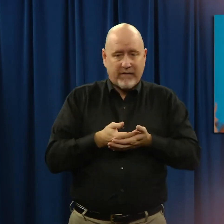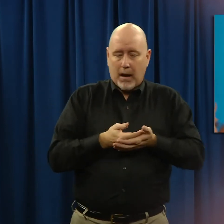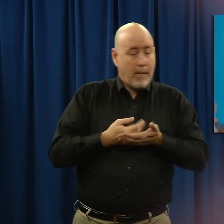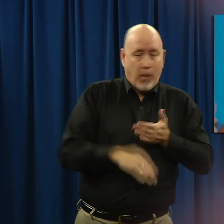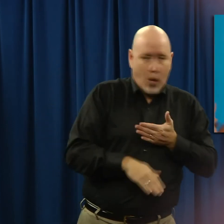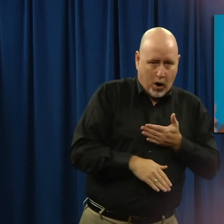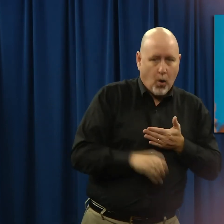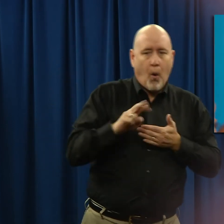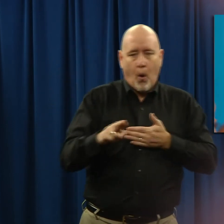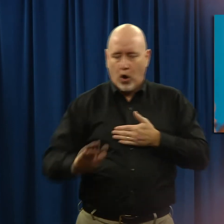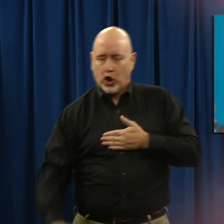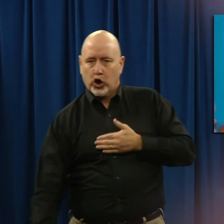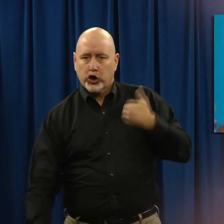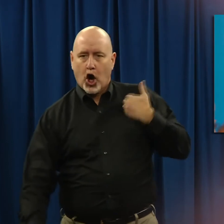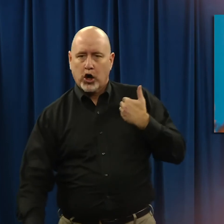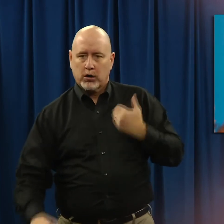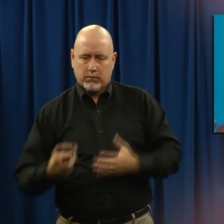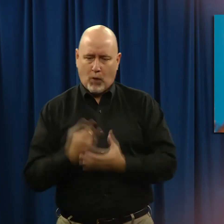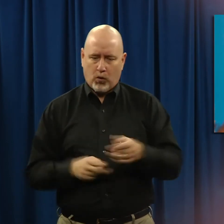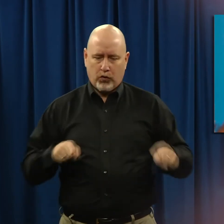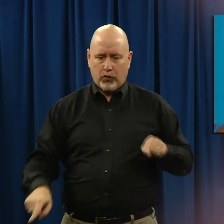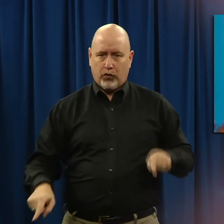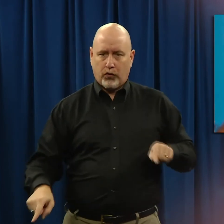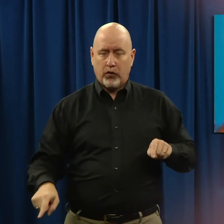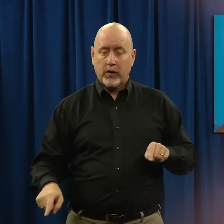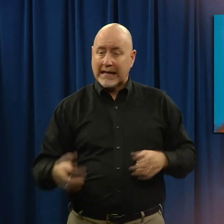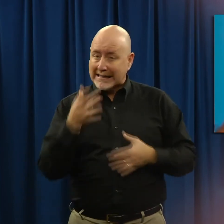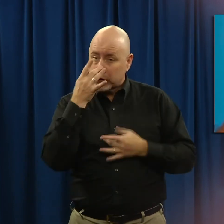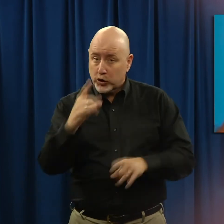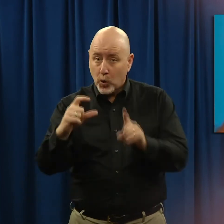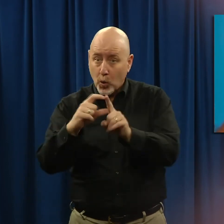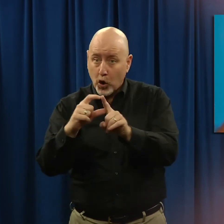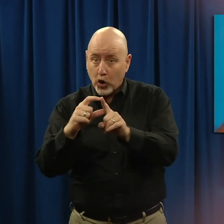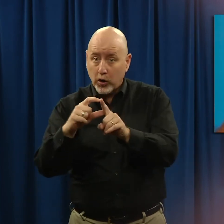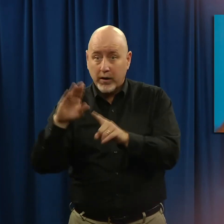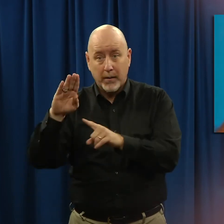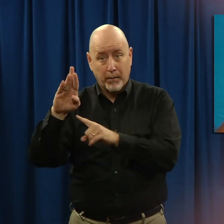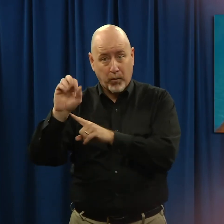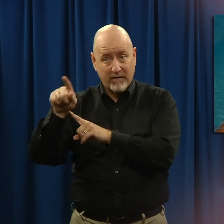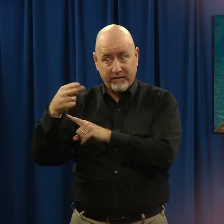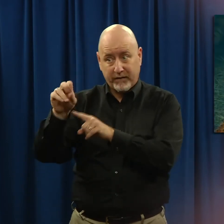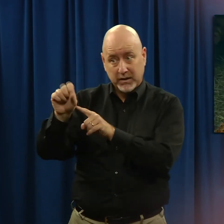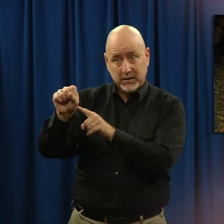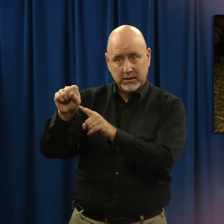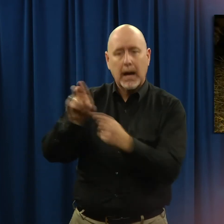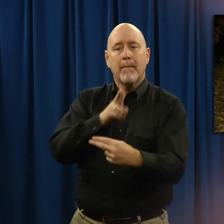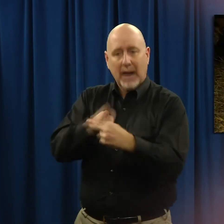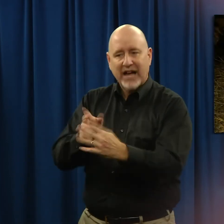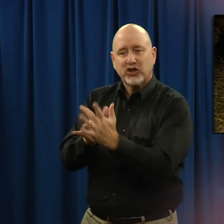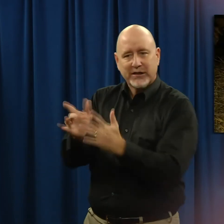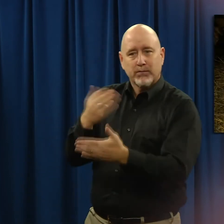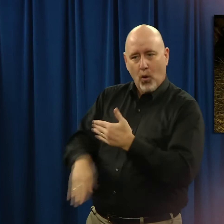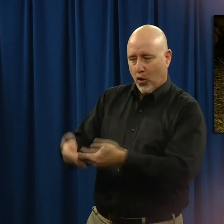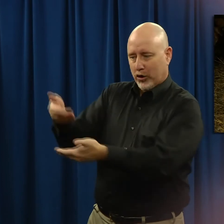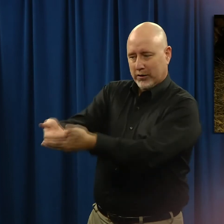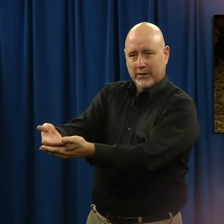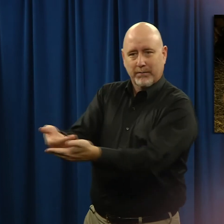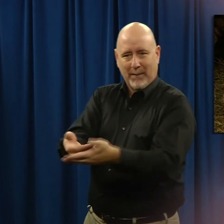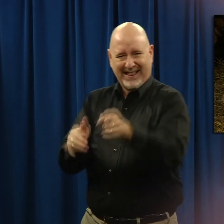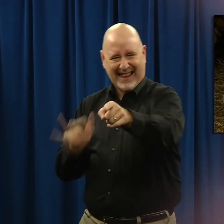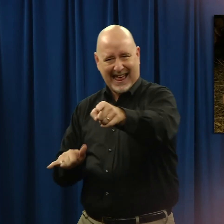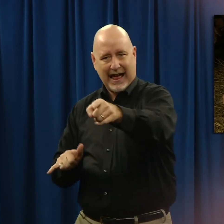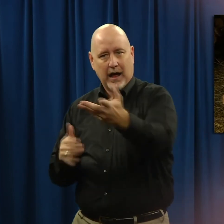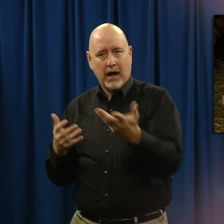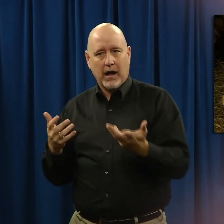or even a young child. Interestingly, the same word was used to refer to the newly born Jesus as he lay in the manger wrapped in strips